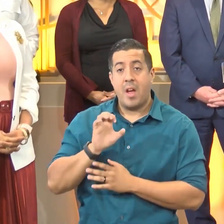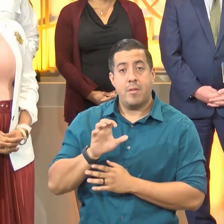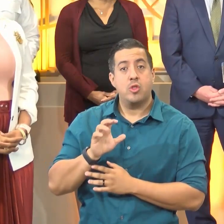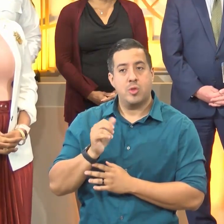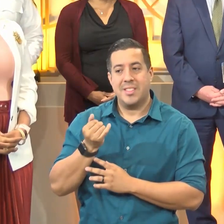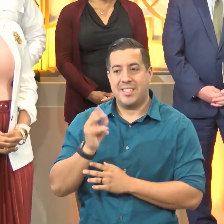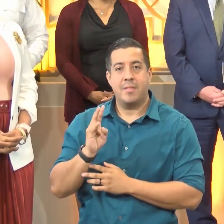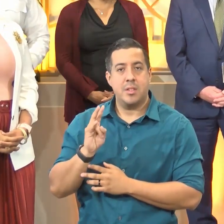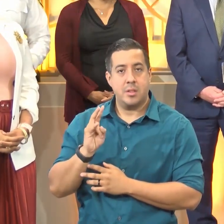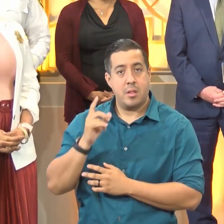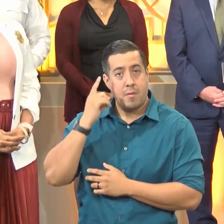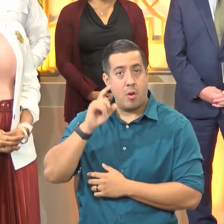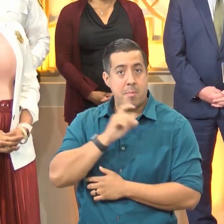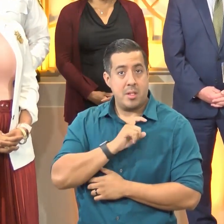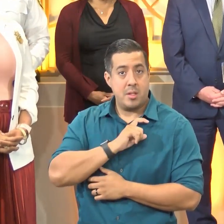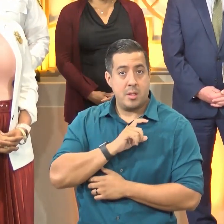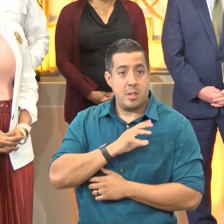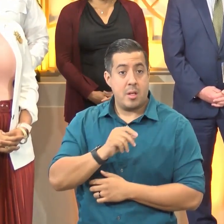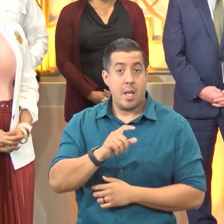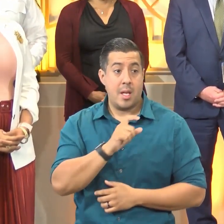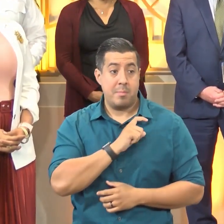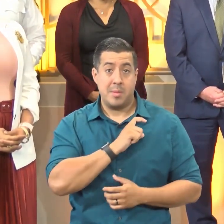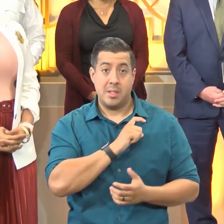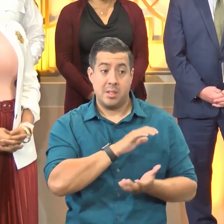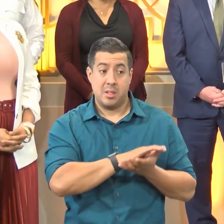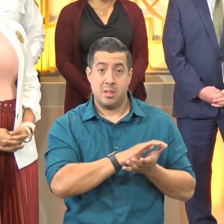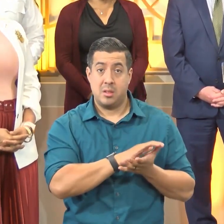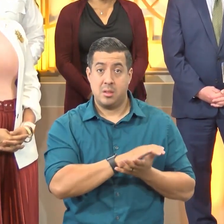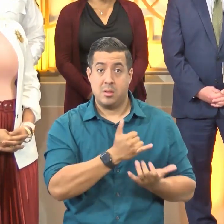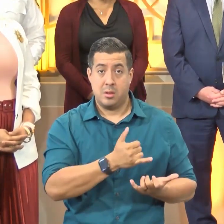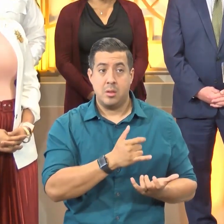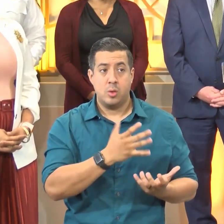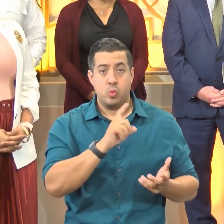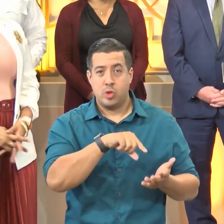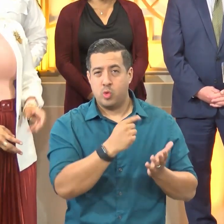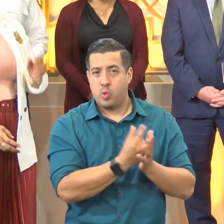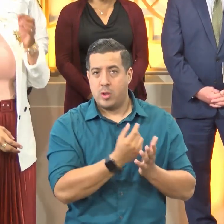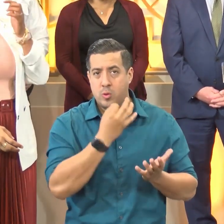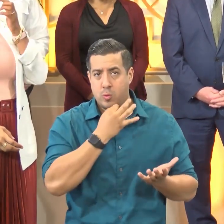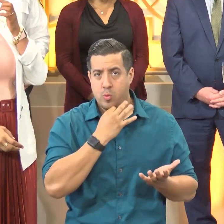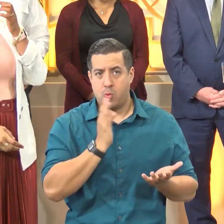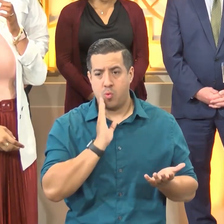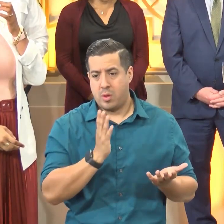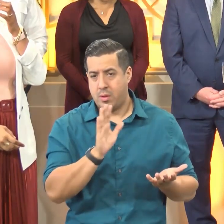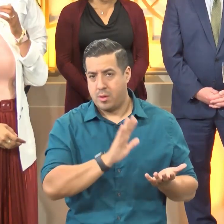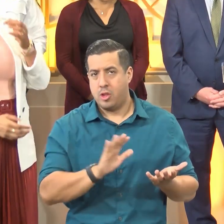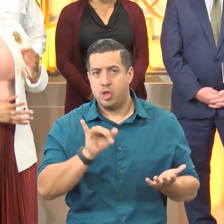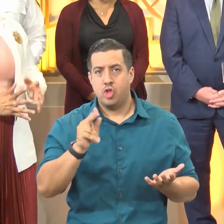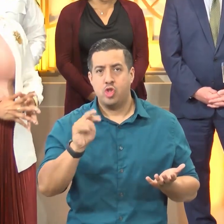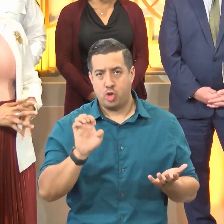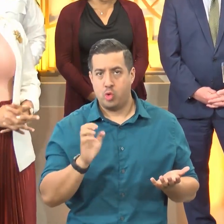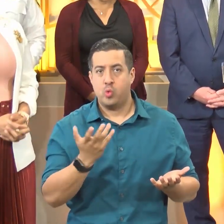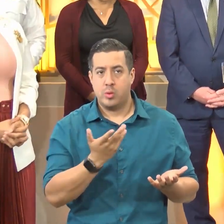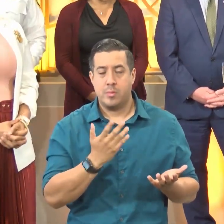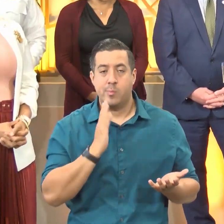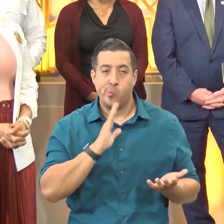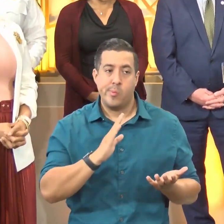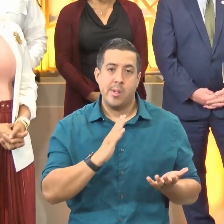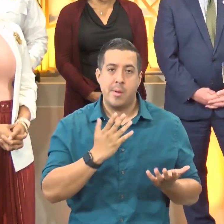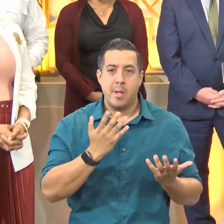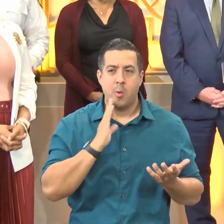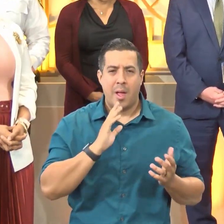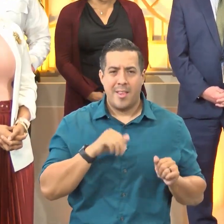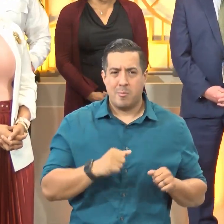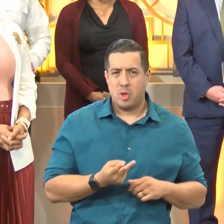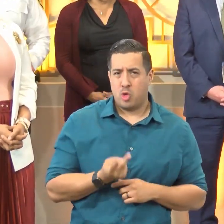5,117, with another police cadet class expected to graduate by the end of June, possibly 2, but I believe